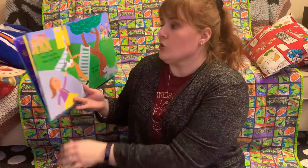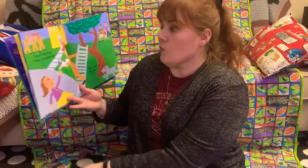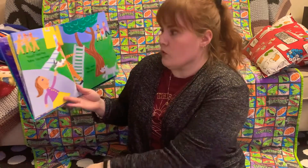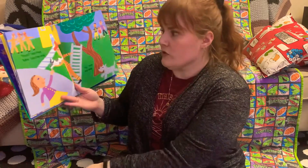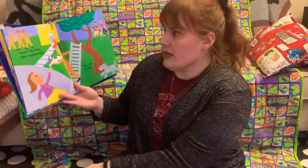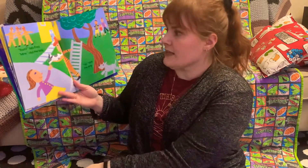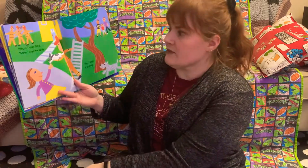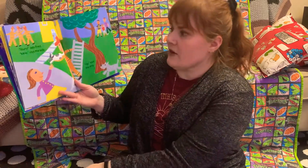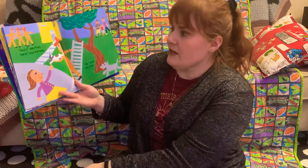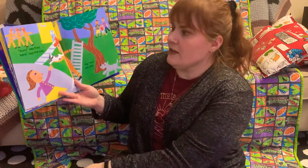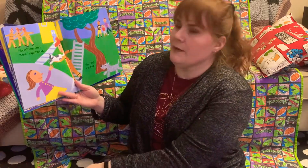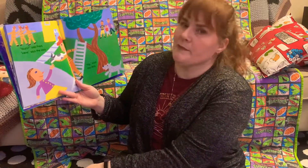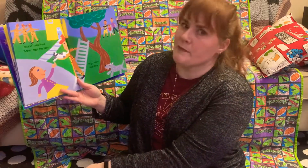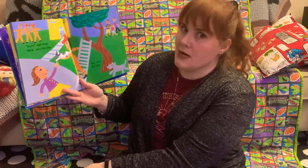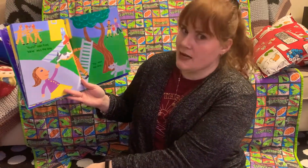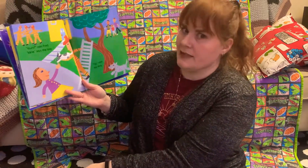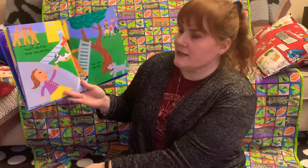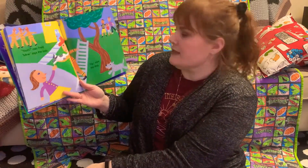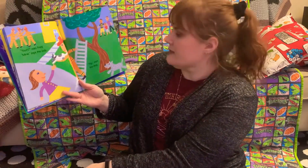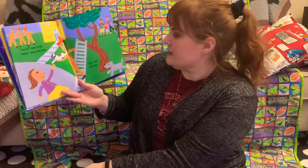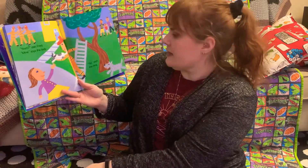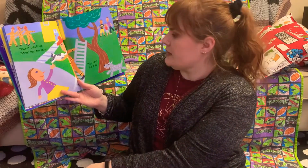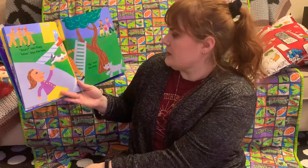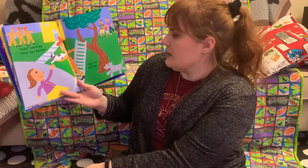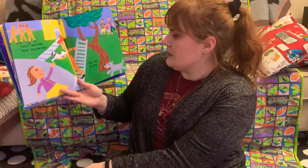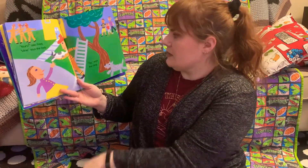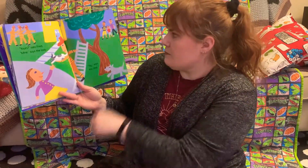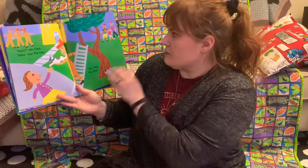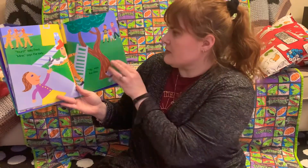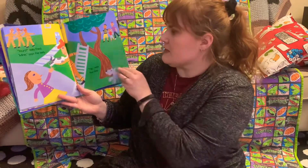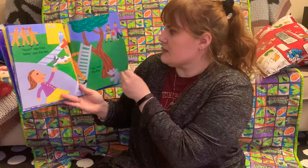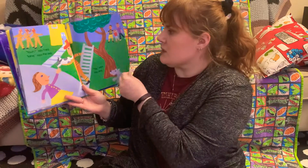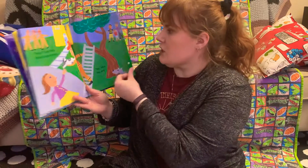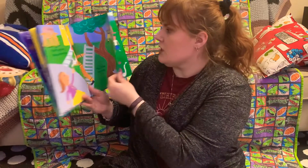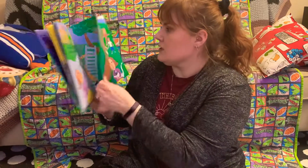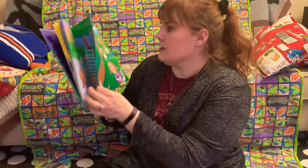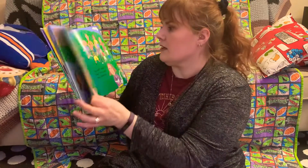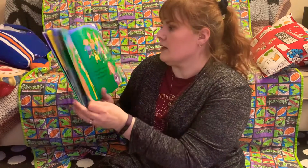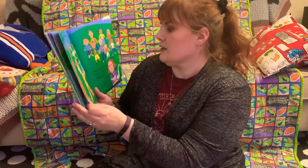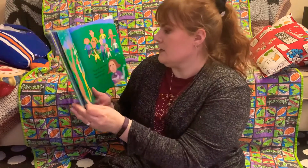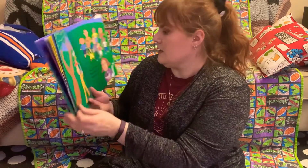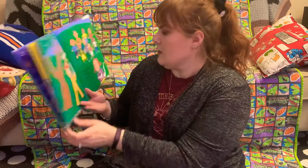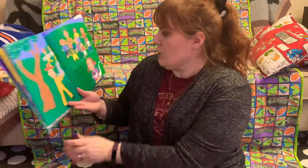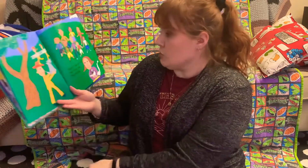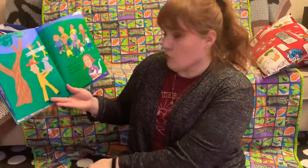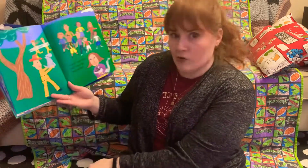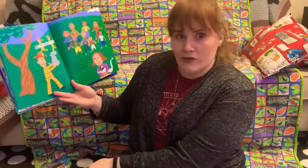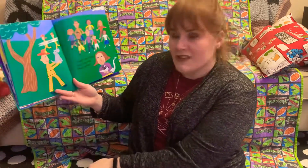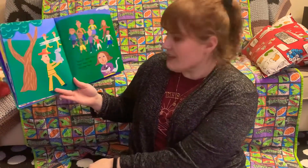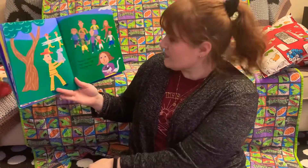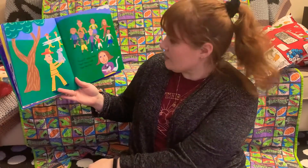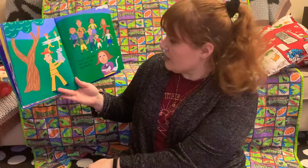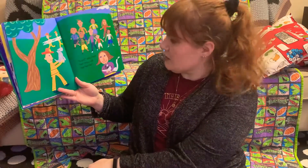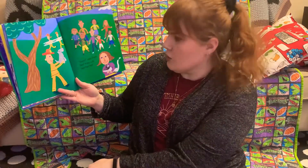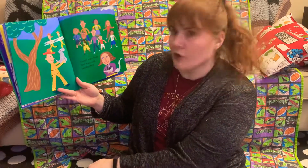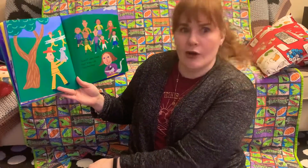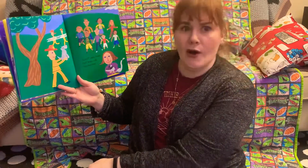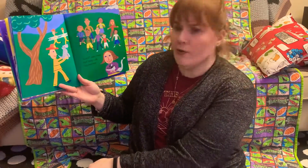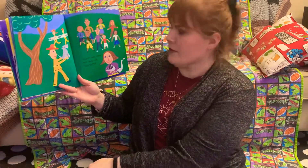Yours, asks Fred. Mine, says the lady. Yip, says the dog. Yours, asks Fred. No, they